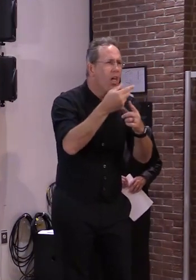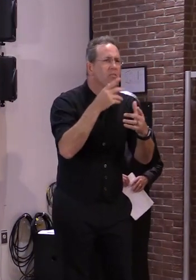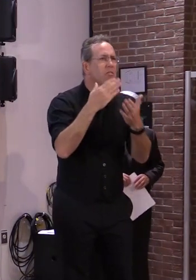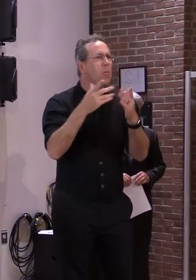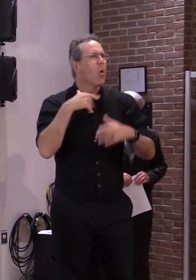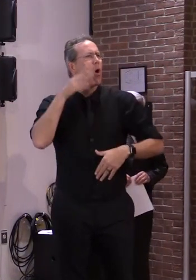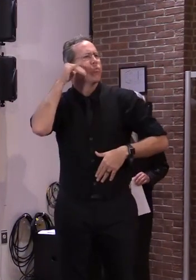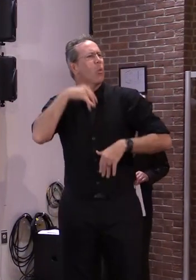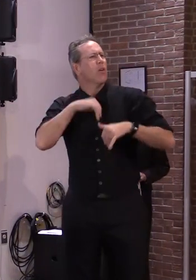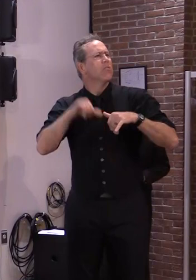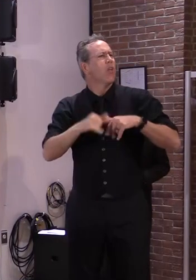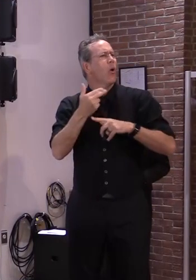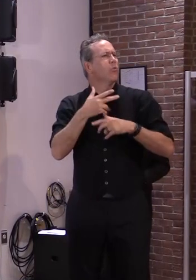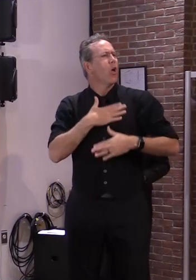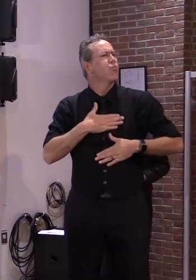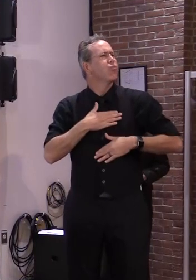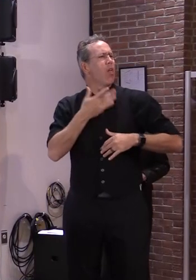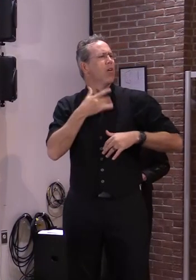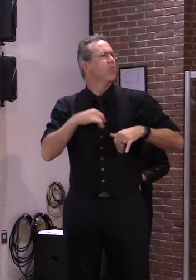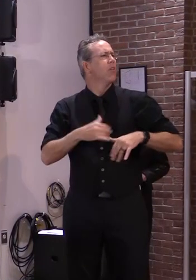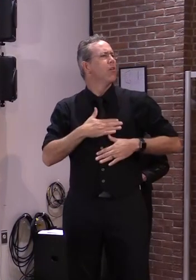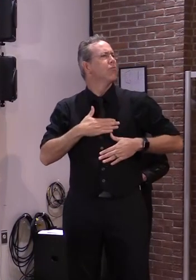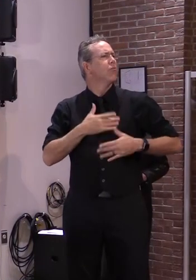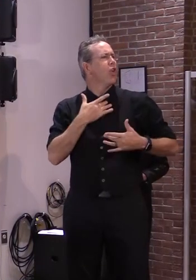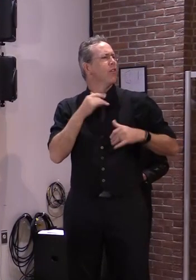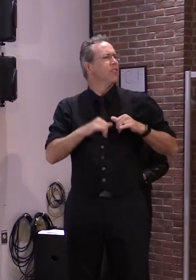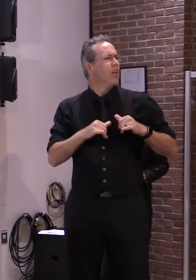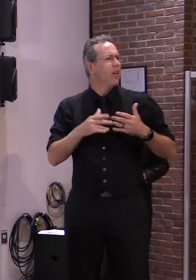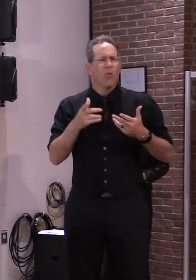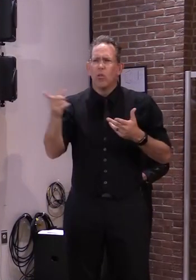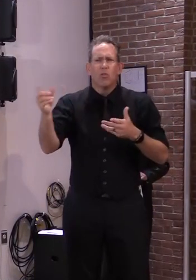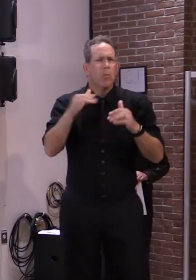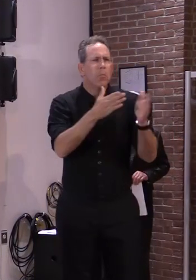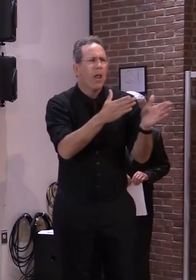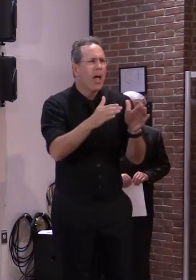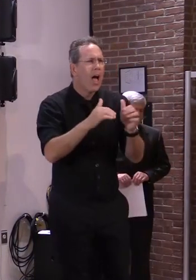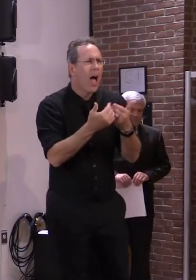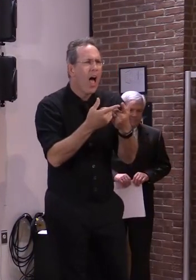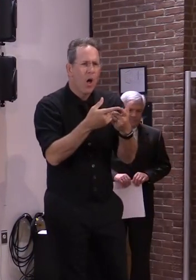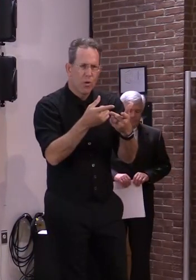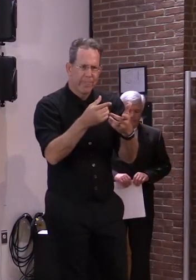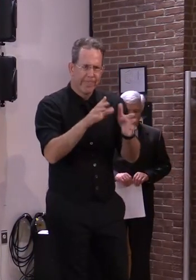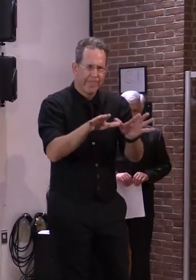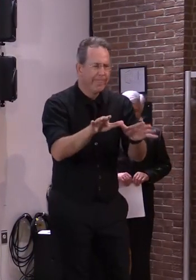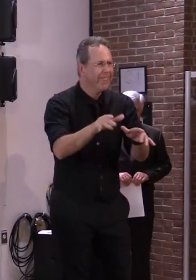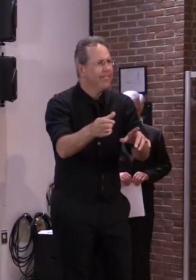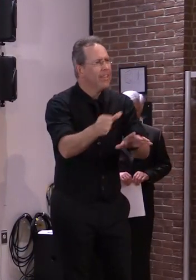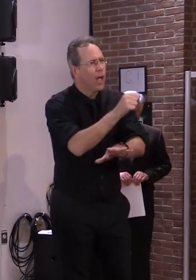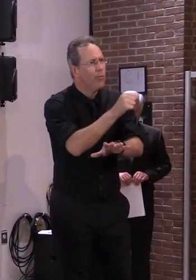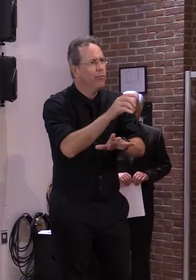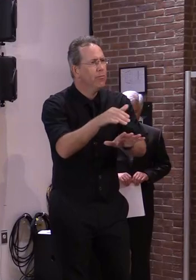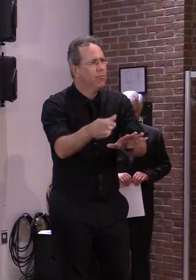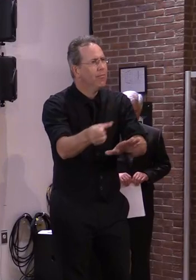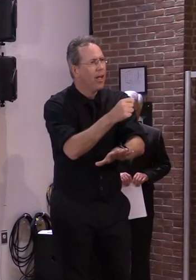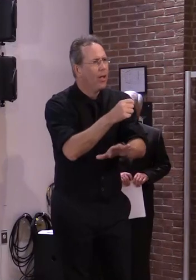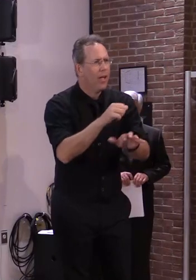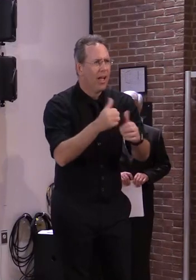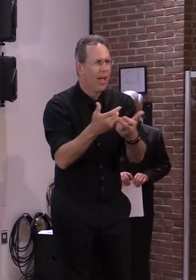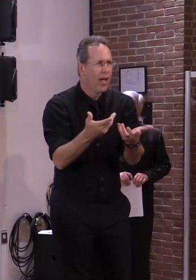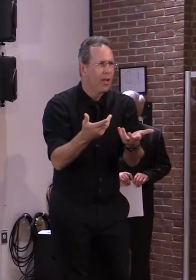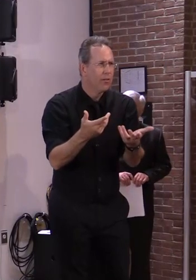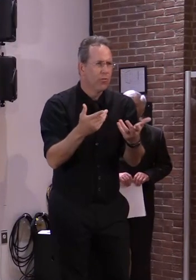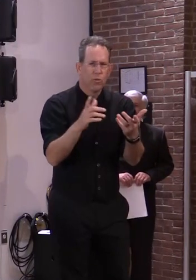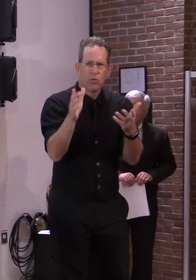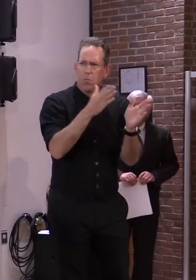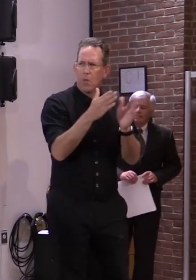remove these people and turn the property back to the owners of these hotels, and so